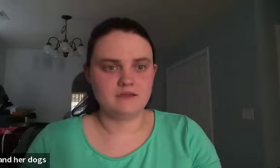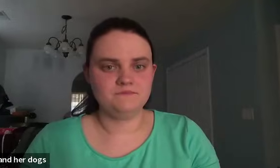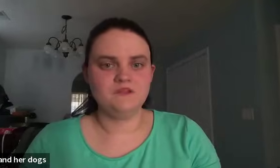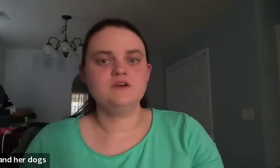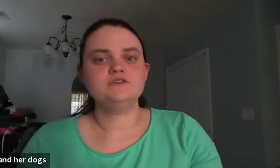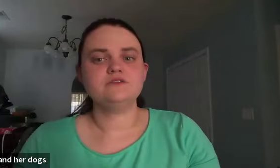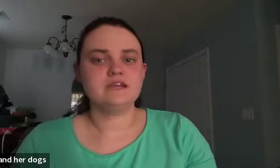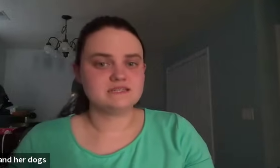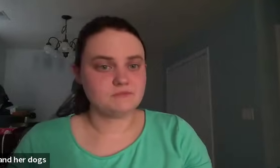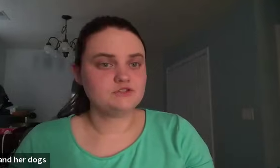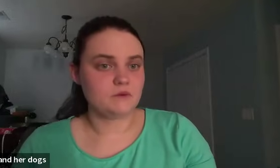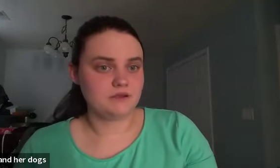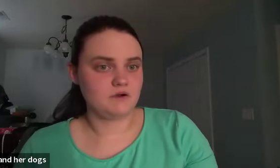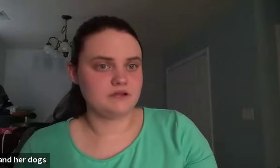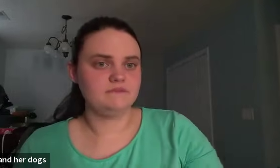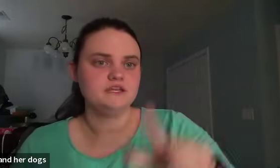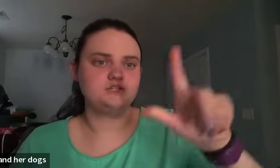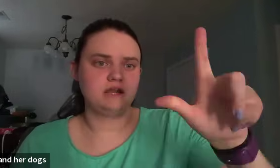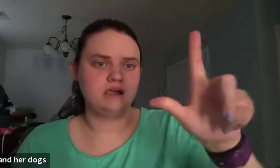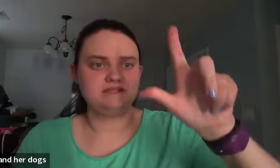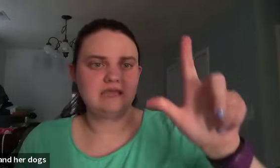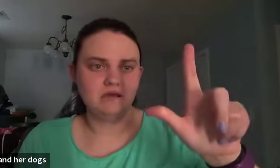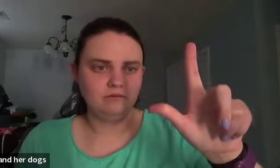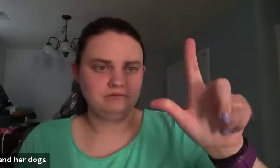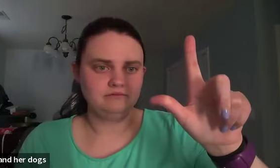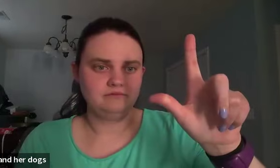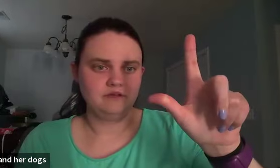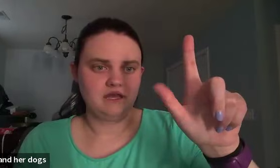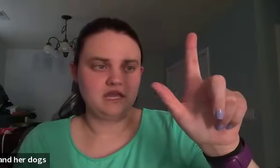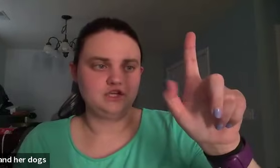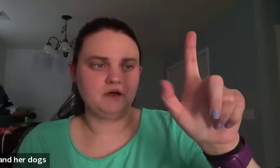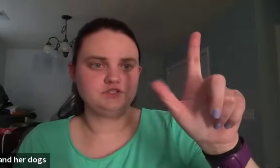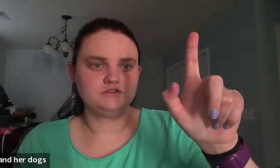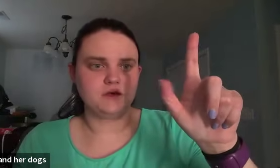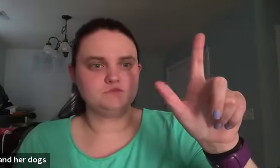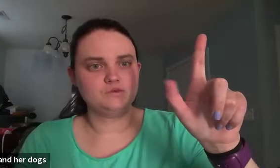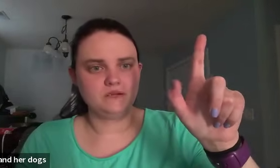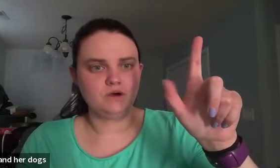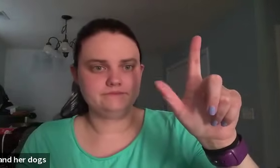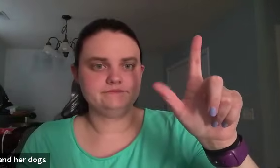right. So the next number, 21, is you're going to have this L and you bounce your thumb, 21.